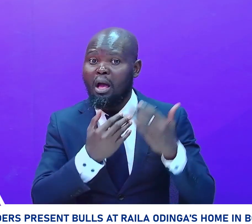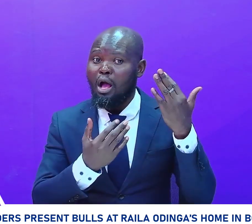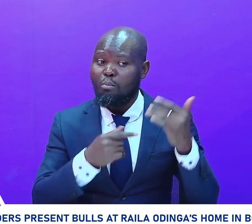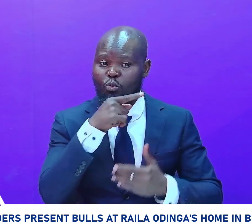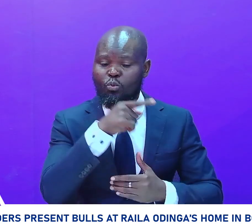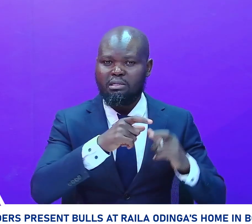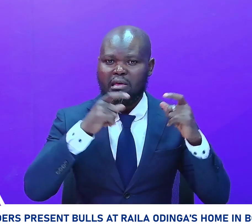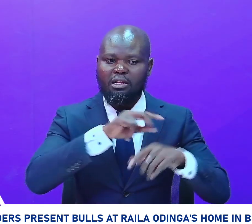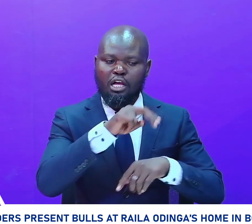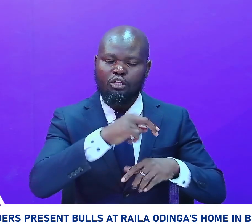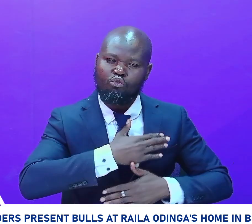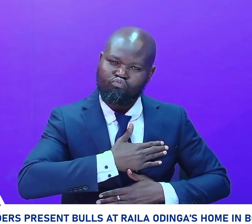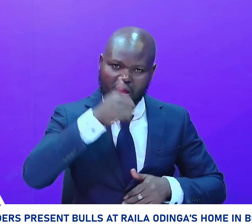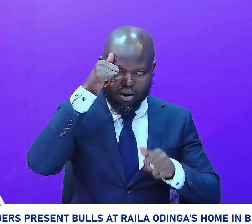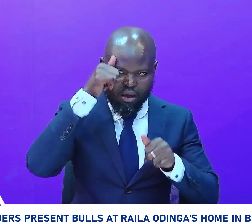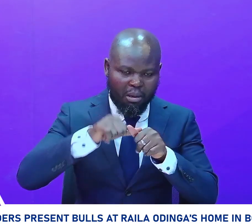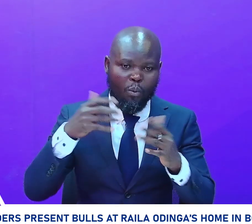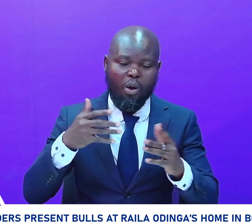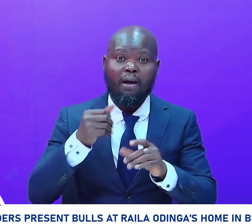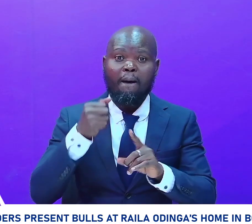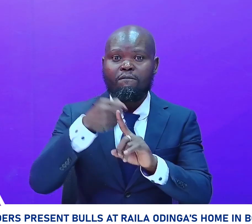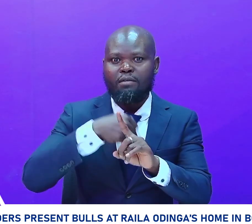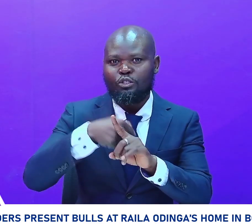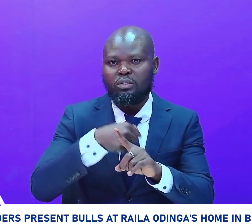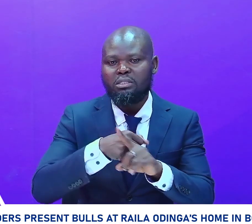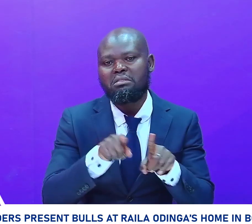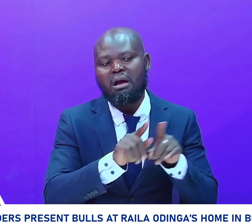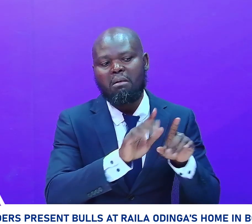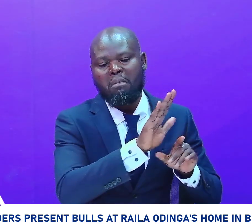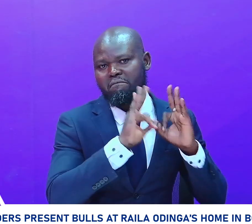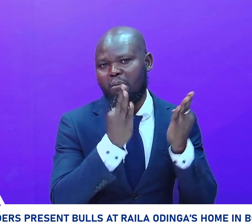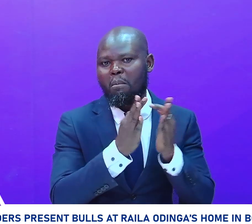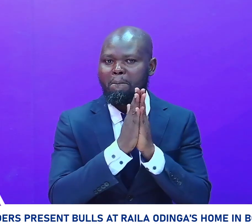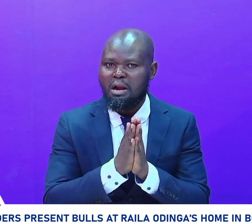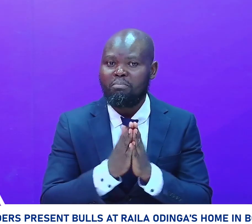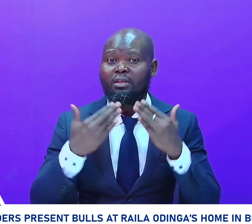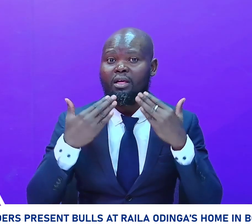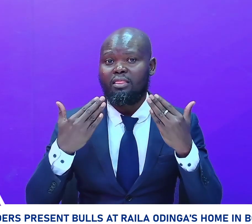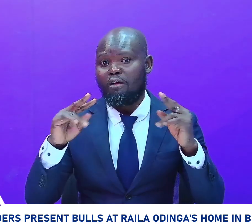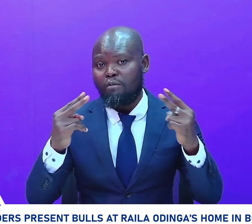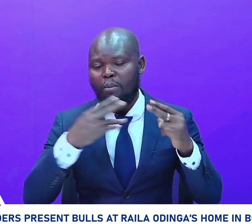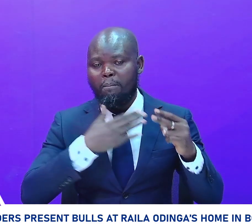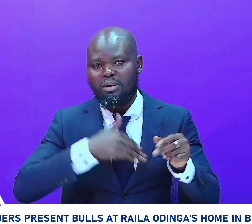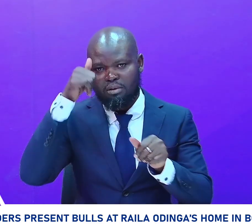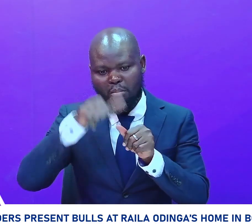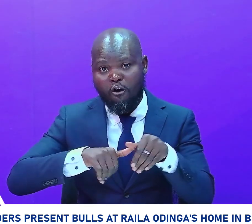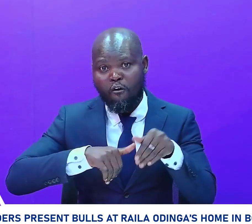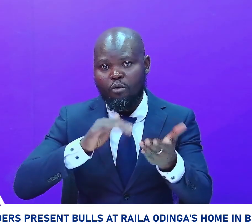really grieving the death or the passing of our champion who has been an advocate of democracy,